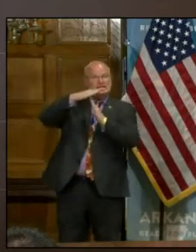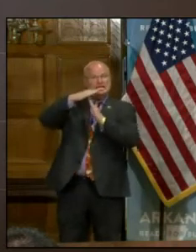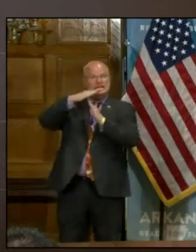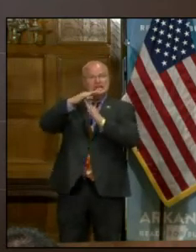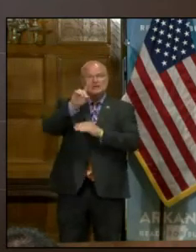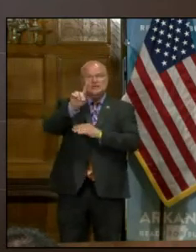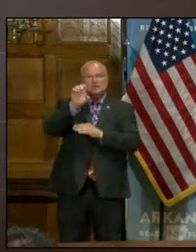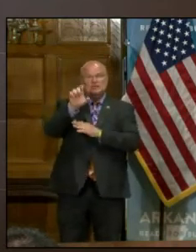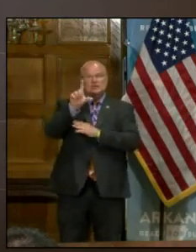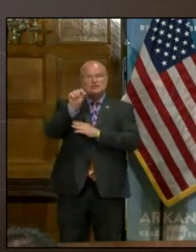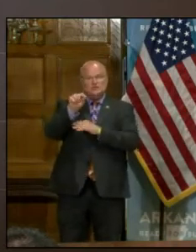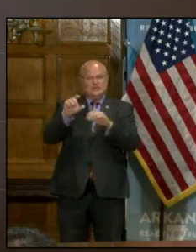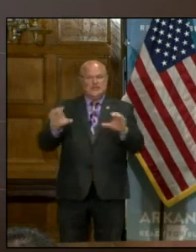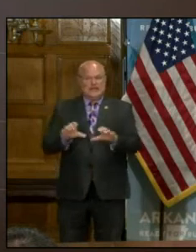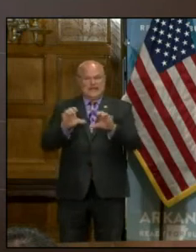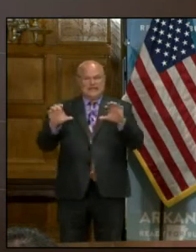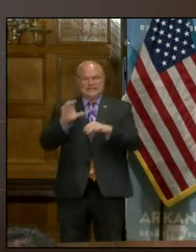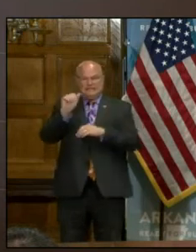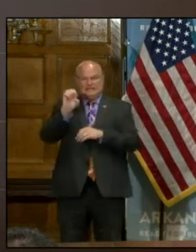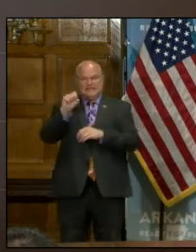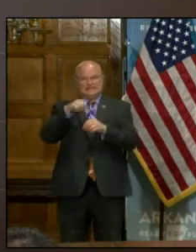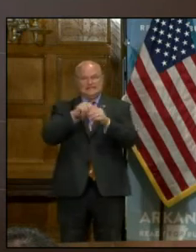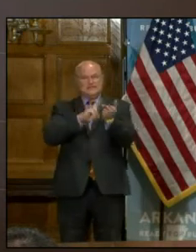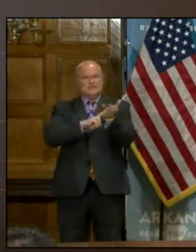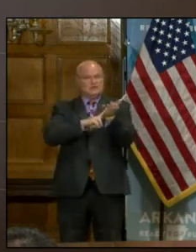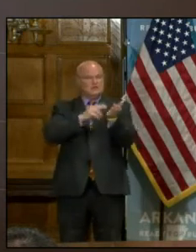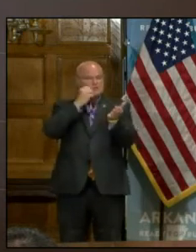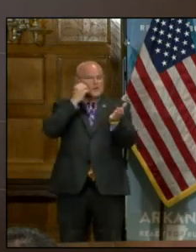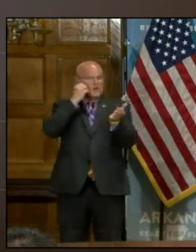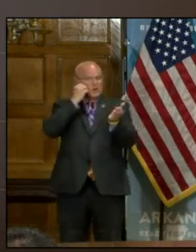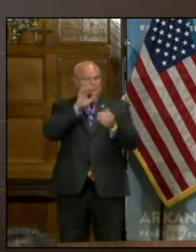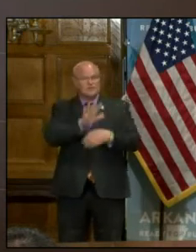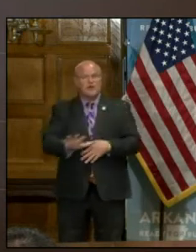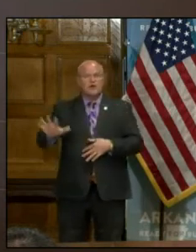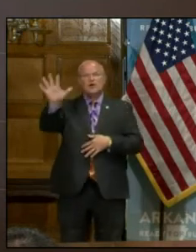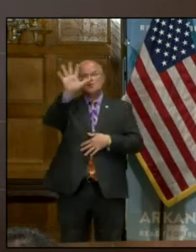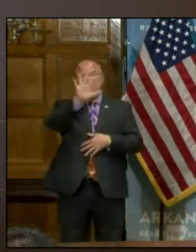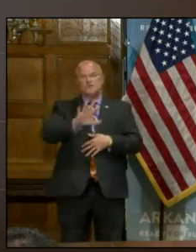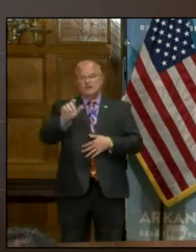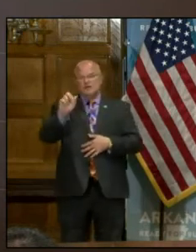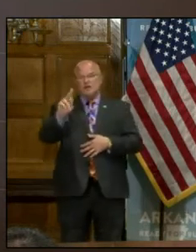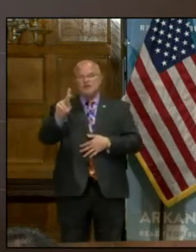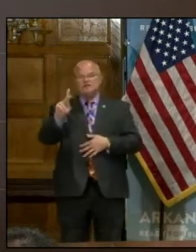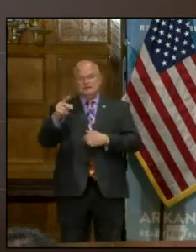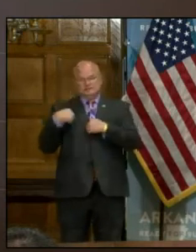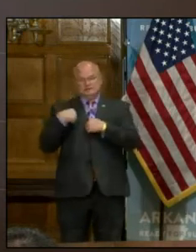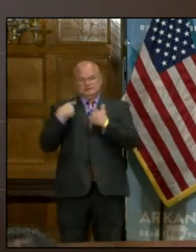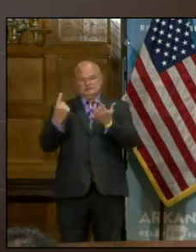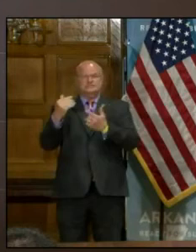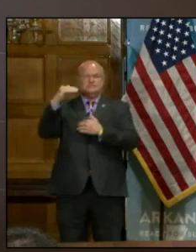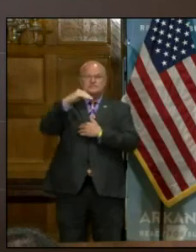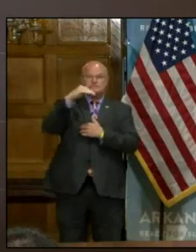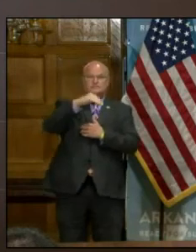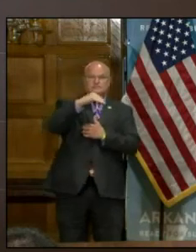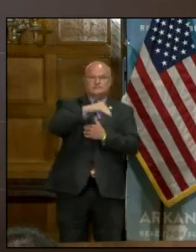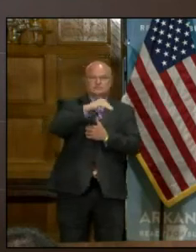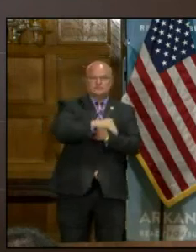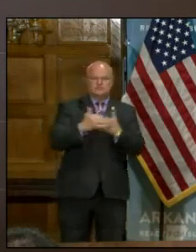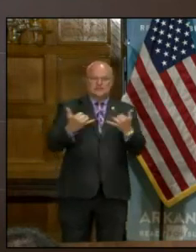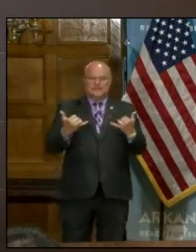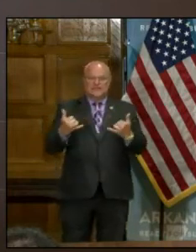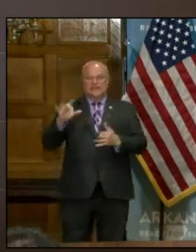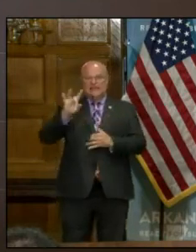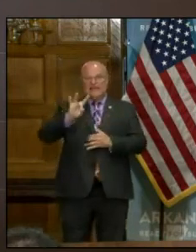at 120 active cases in nursing homes across Arkansas, and that it's been on the downward trend where we only have